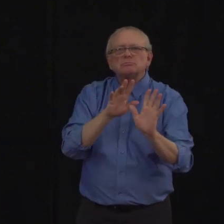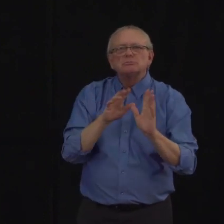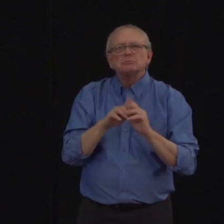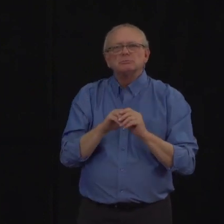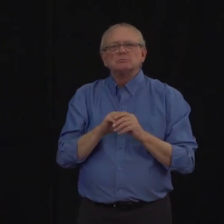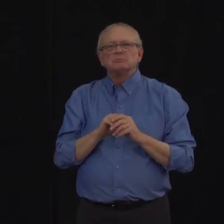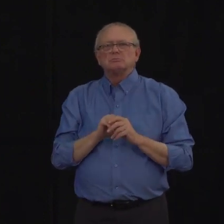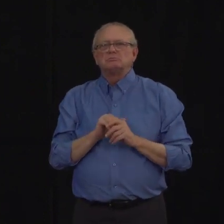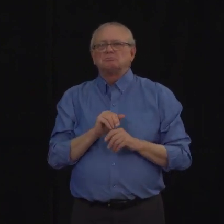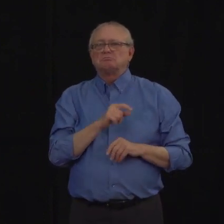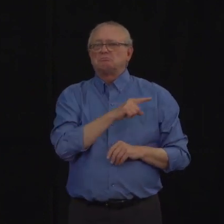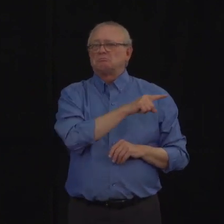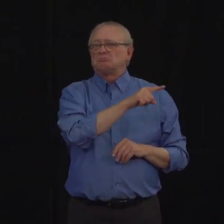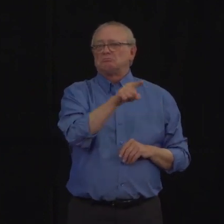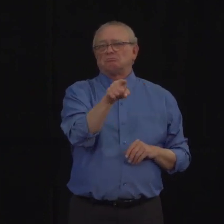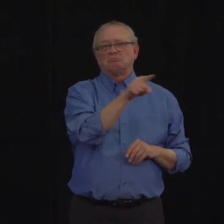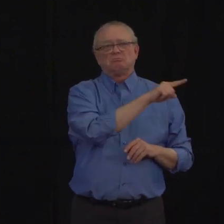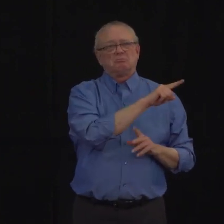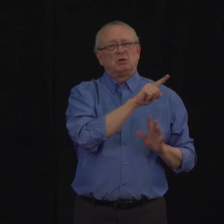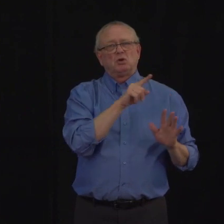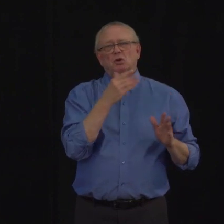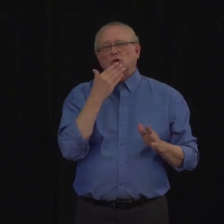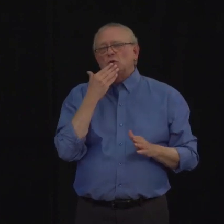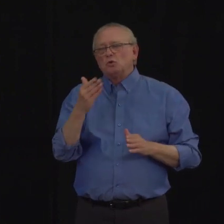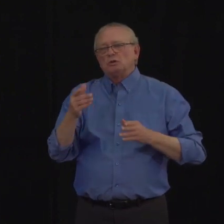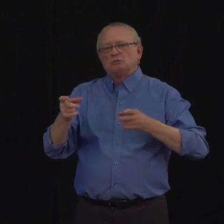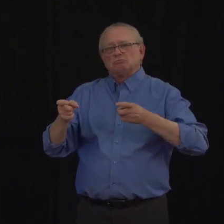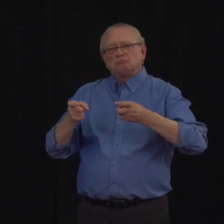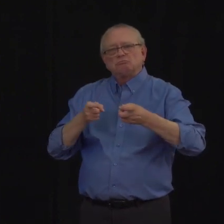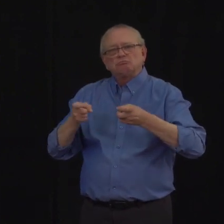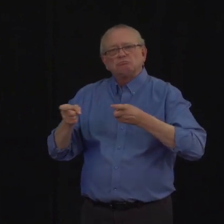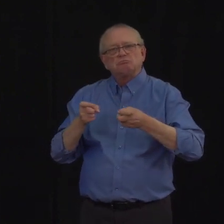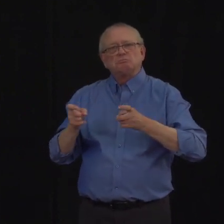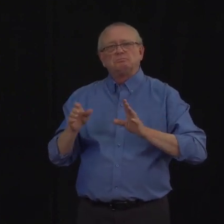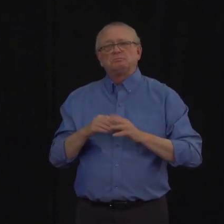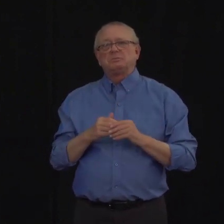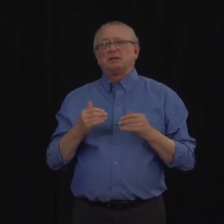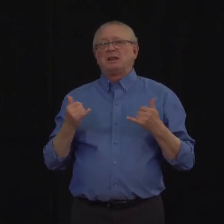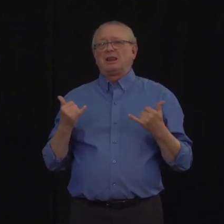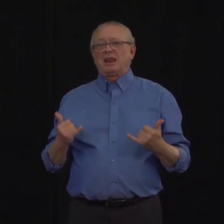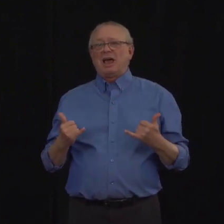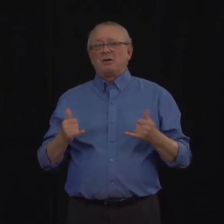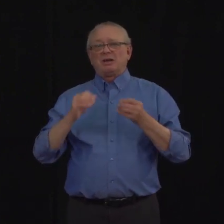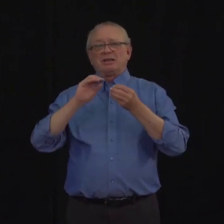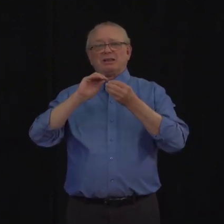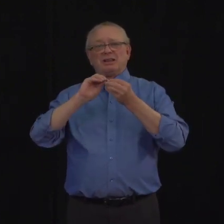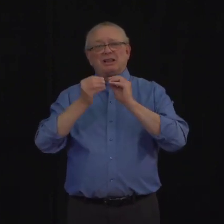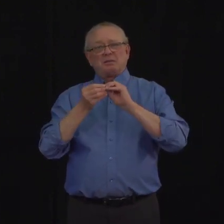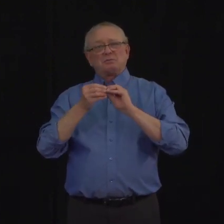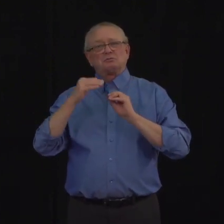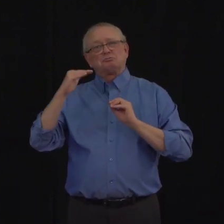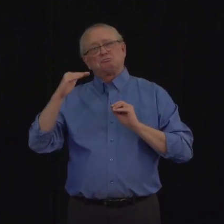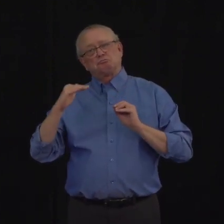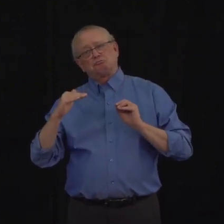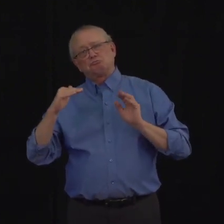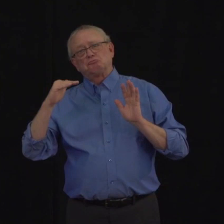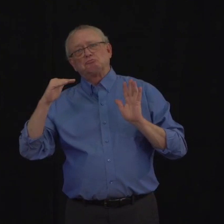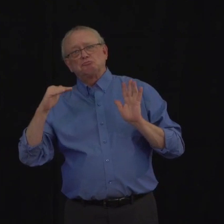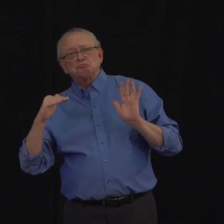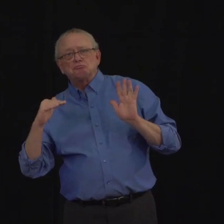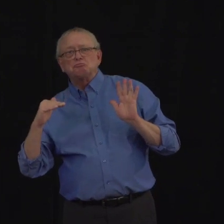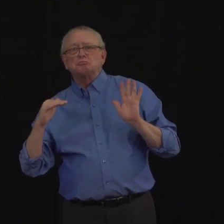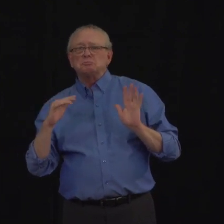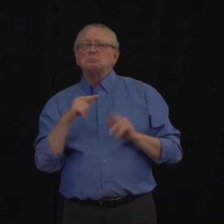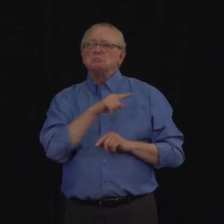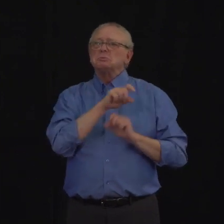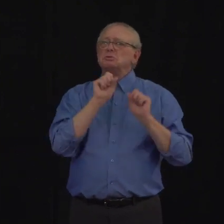higher than typical case numbers. And certainly now with the current case numbers, our contact tracers are more than able to meet demand in a